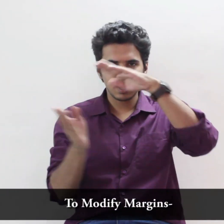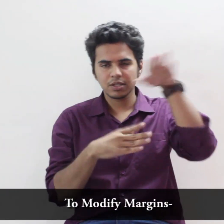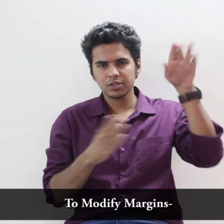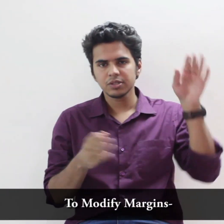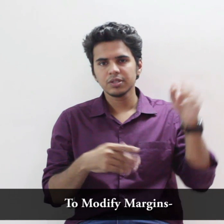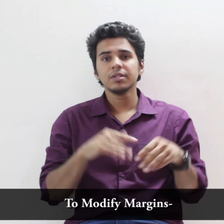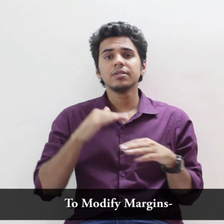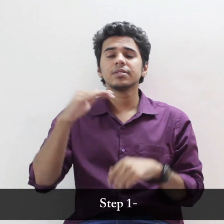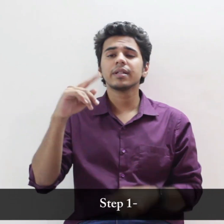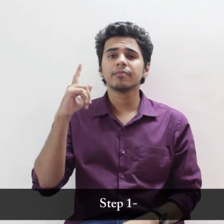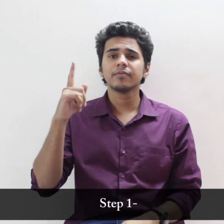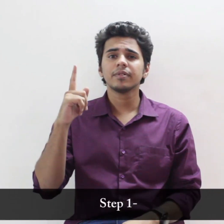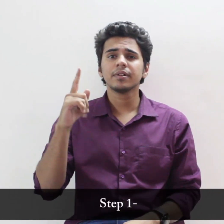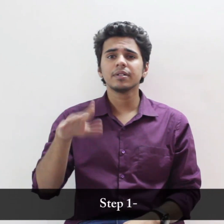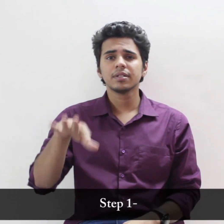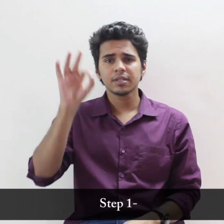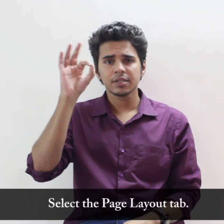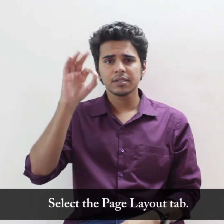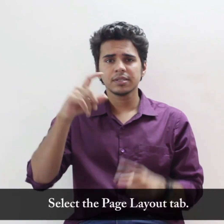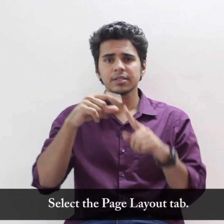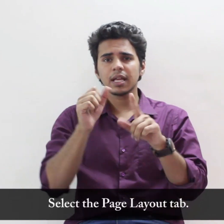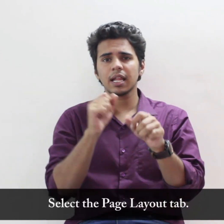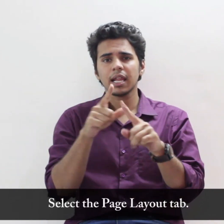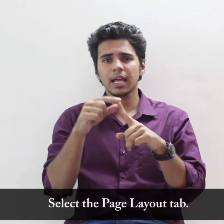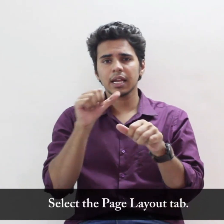Step 1. Select the Page Layout tab.